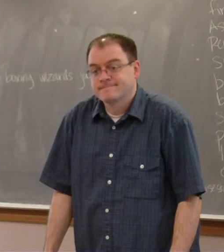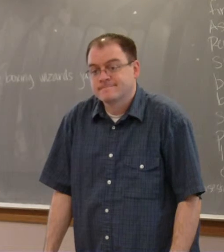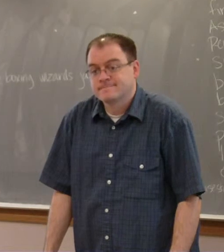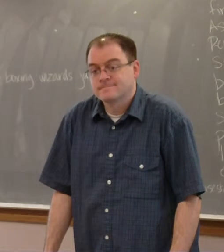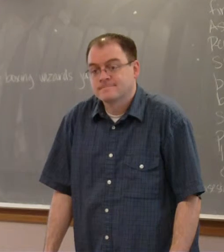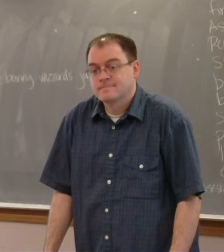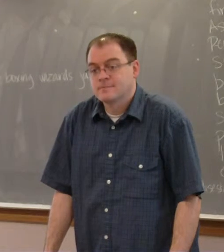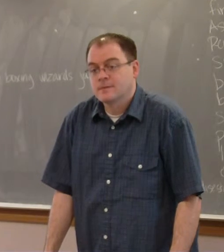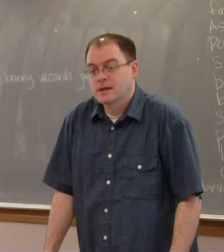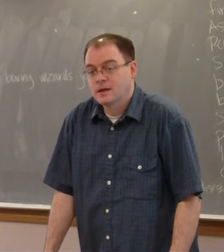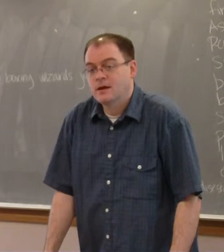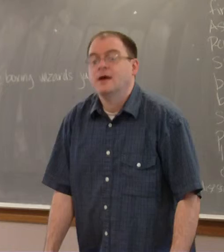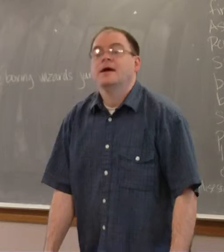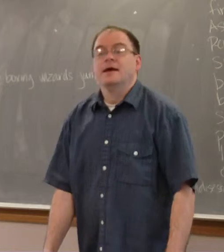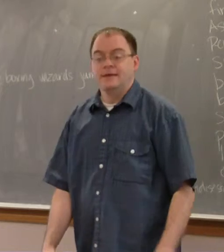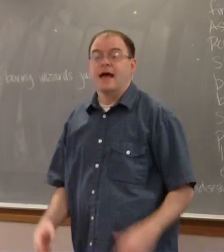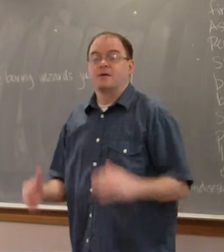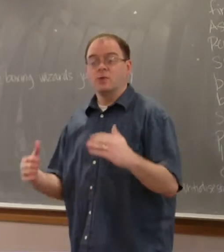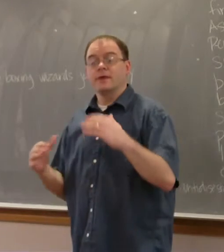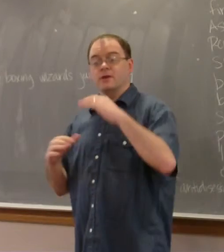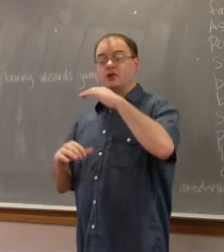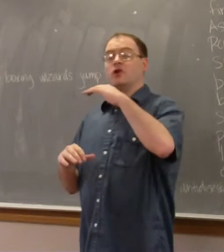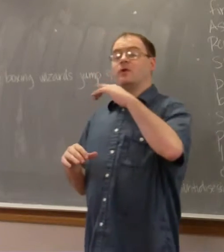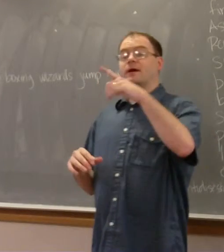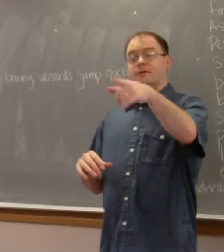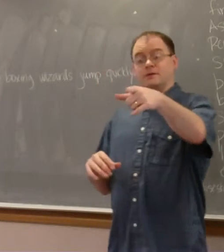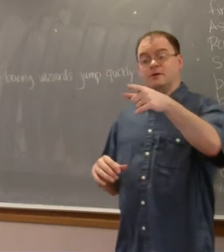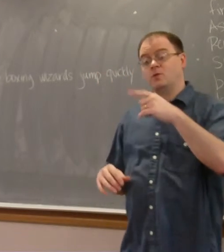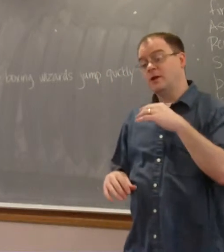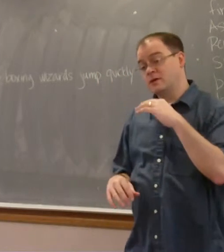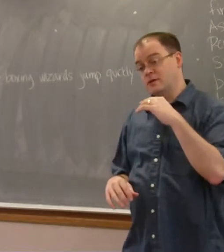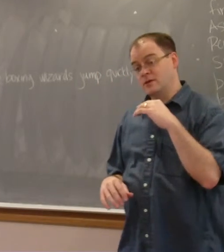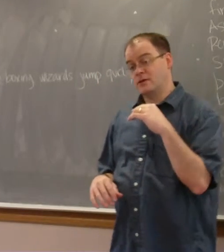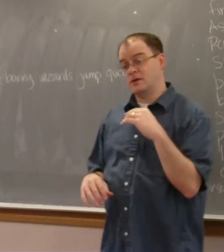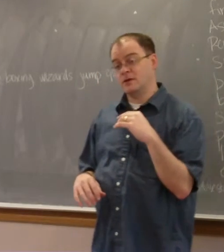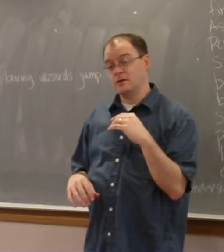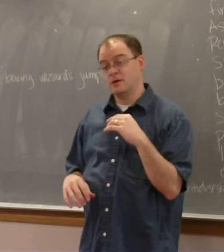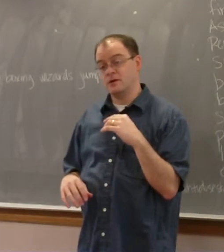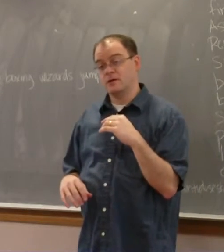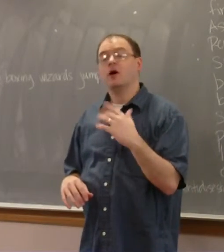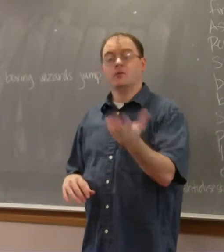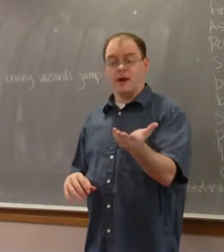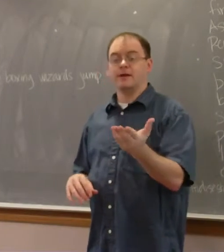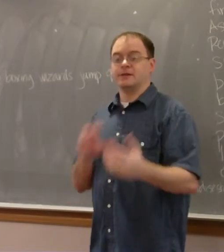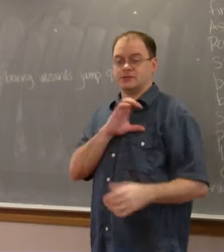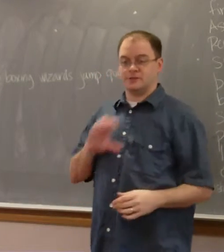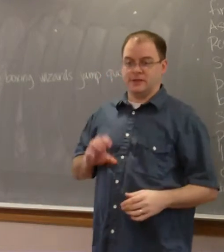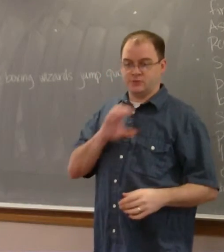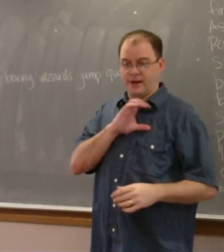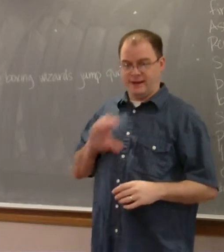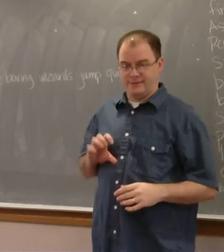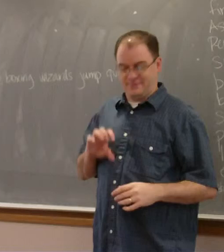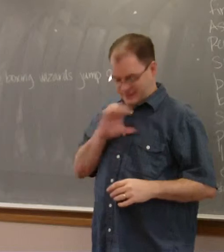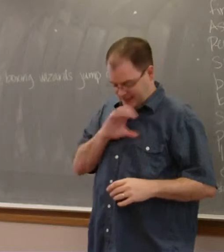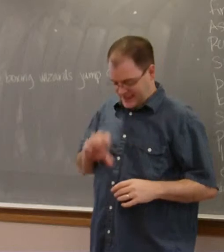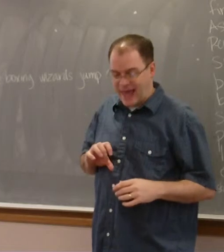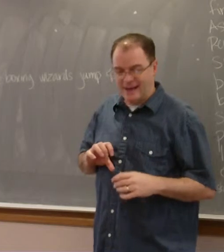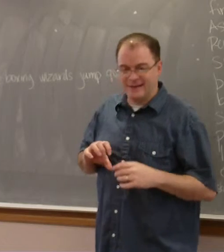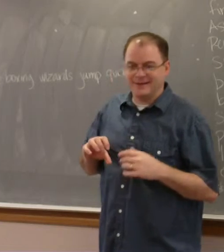lot smaller. more sloppy. Yeah, well, You you tighten know them what? up, so you're not like going like Christ. You're like Right, it's right, yeah. it's like that It's-